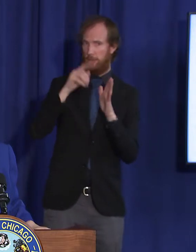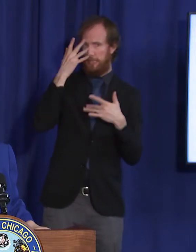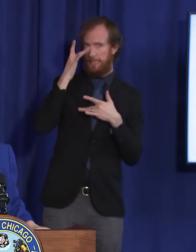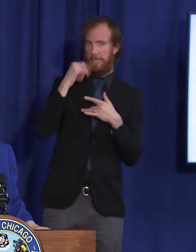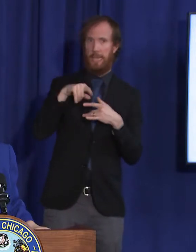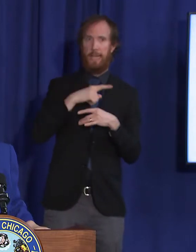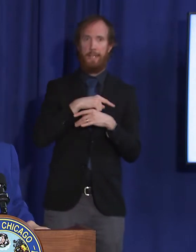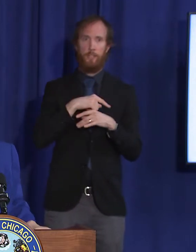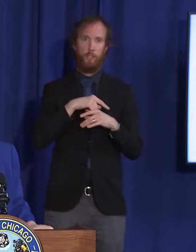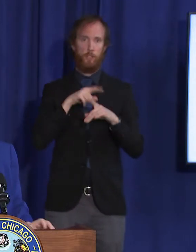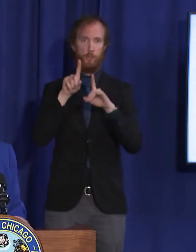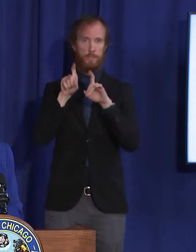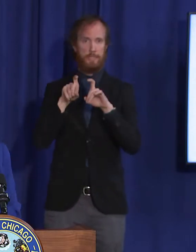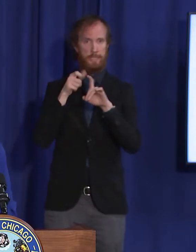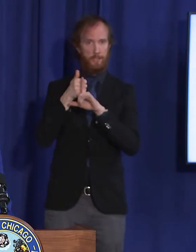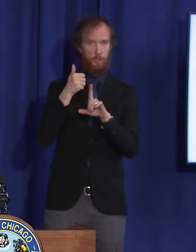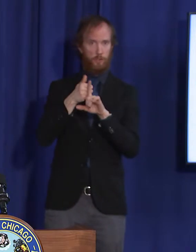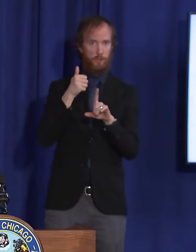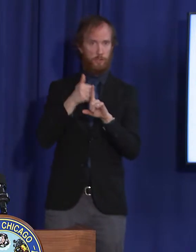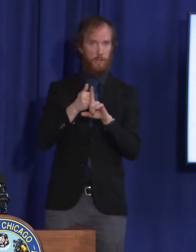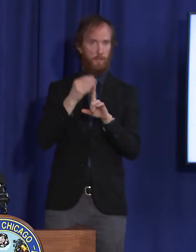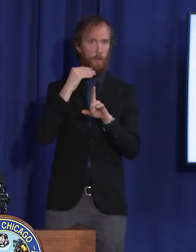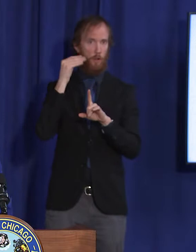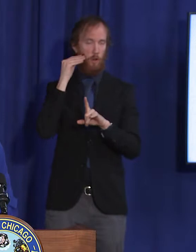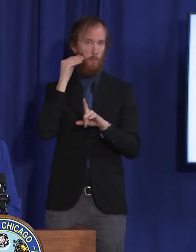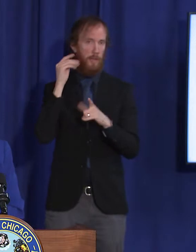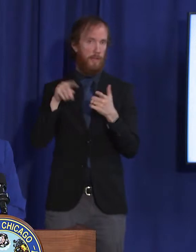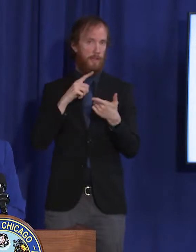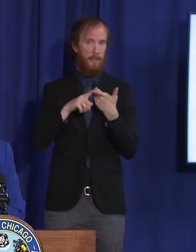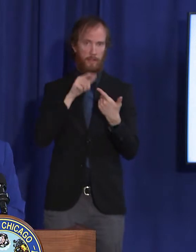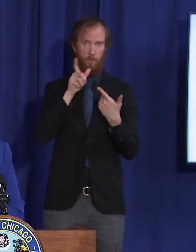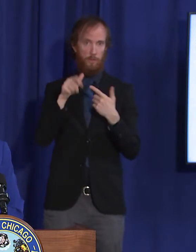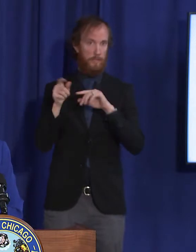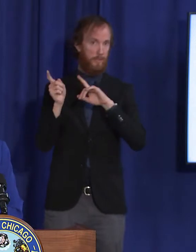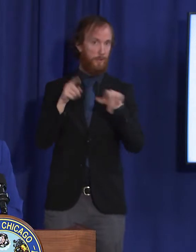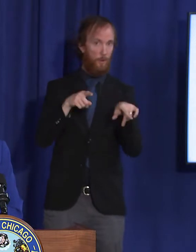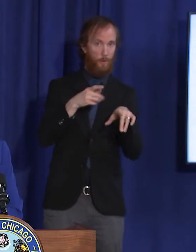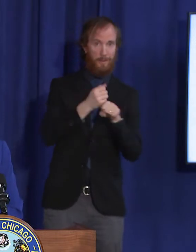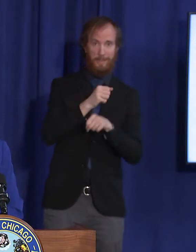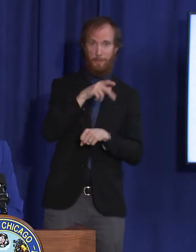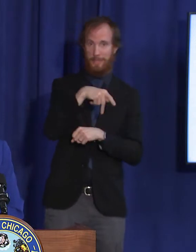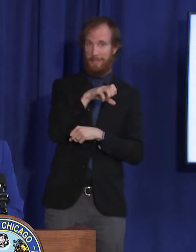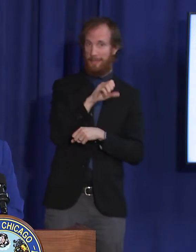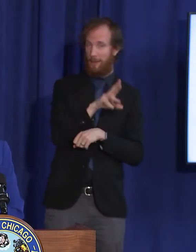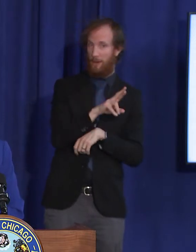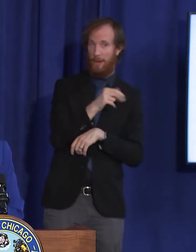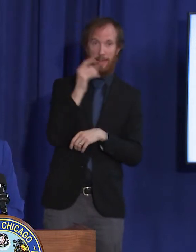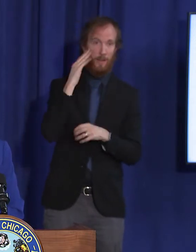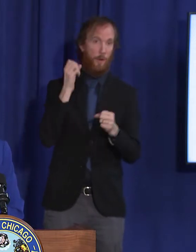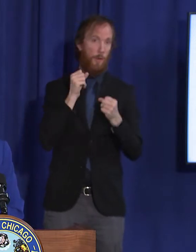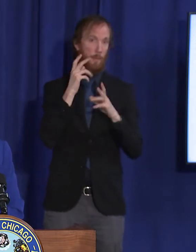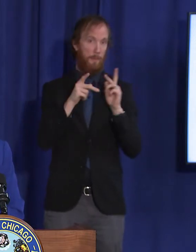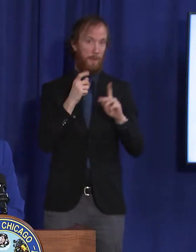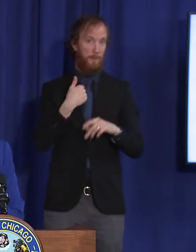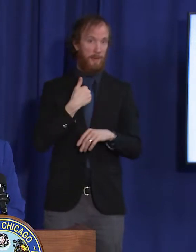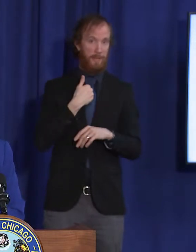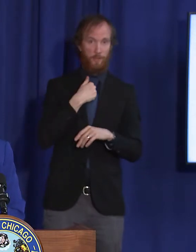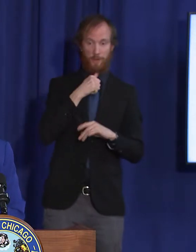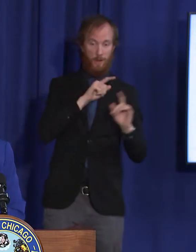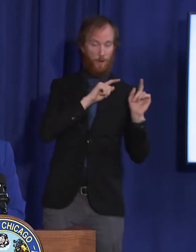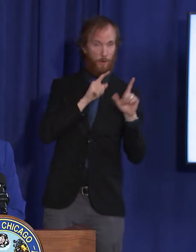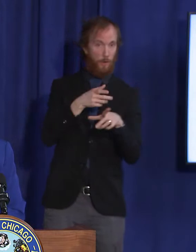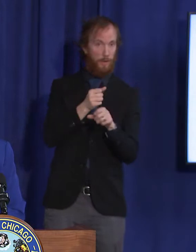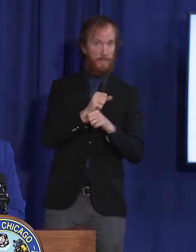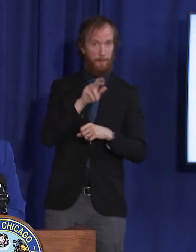positive in a home test, there's yes, no need to go get a PCR test. That's right. I know a lot of people, including myself, that did not go get a